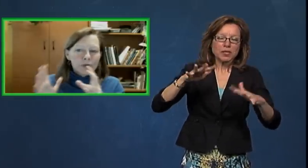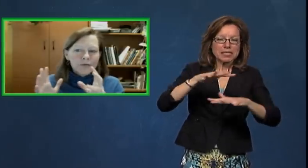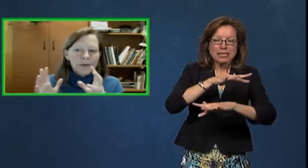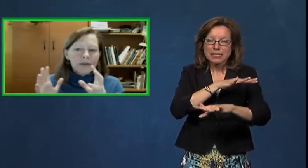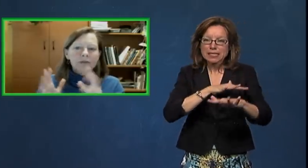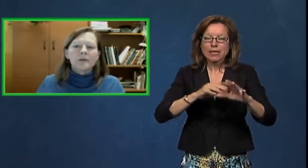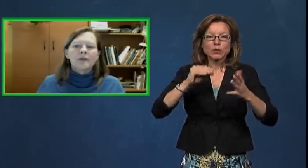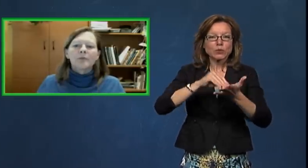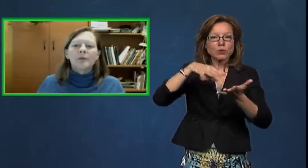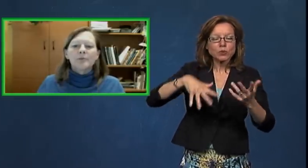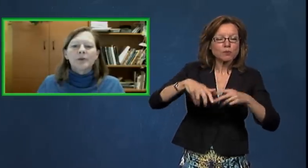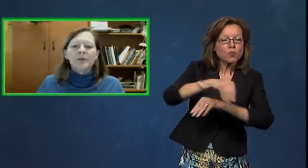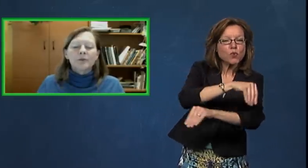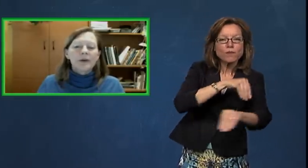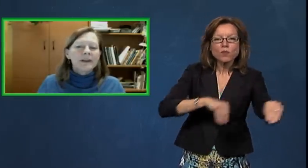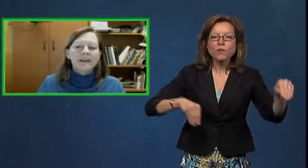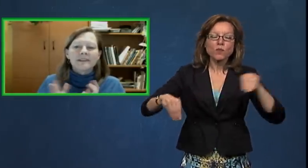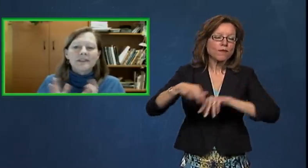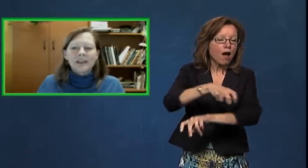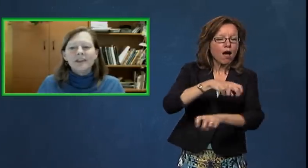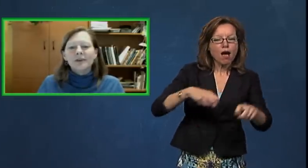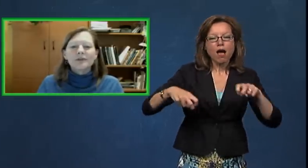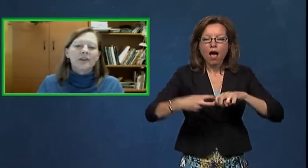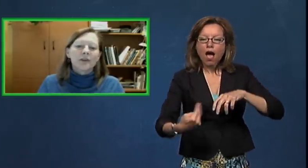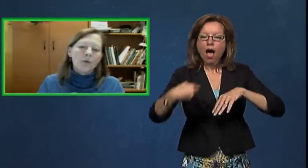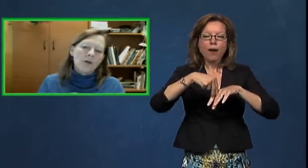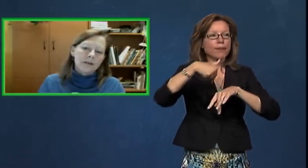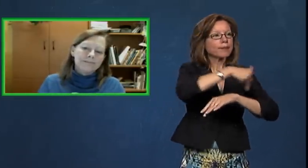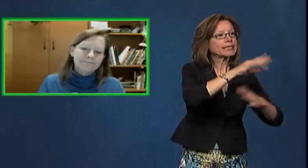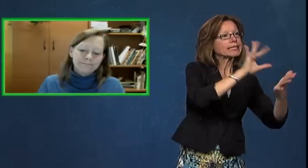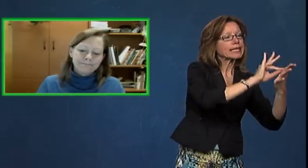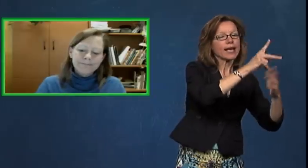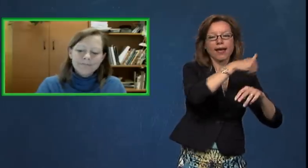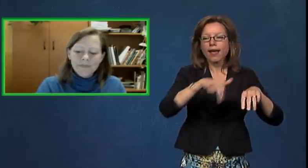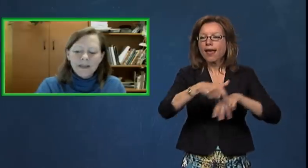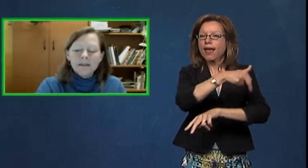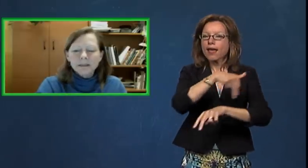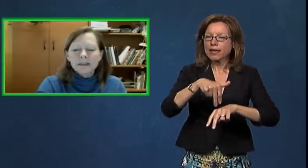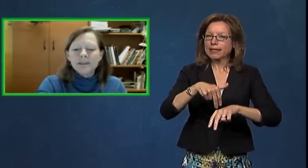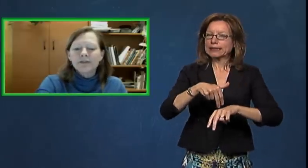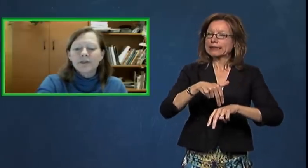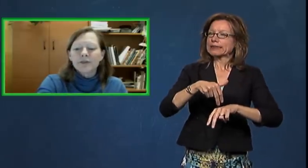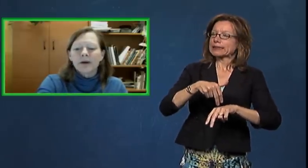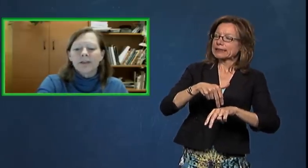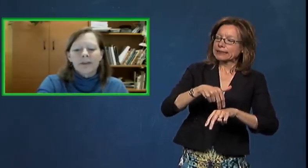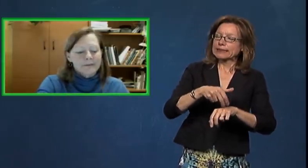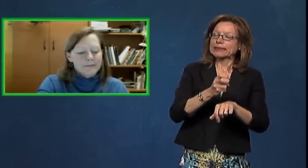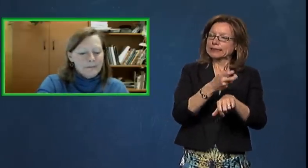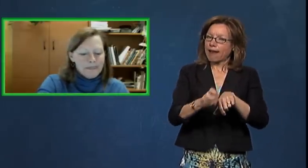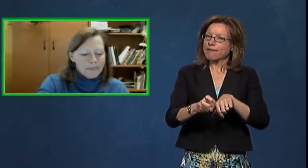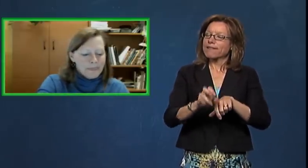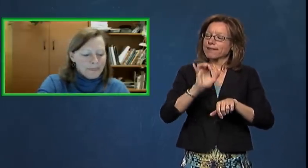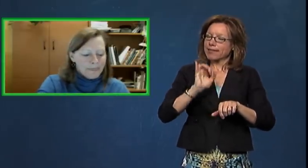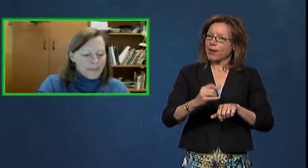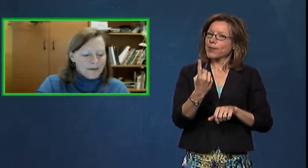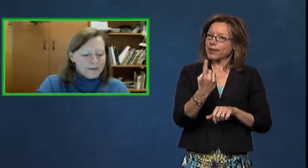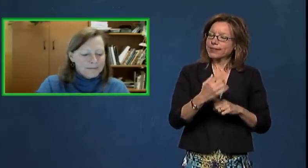of movement with people working on sticky notes on the wall. Little tougher spot there.